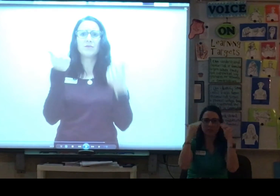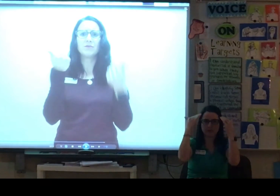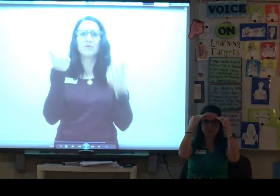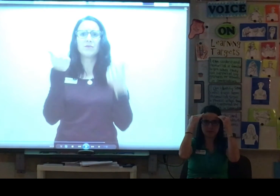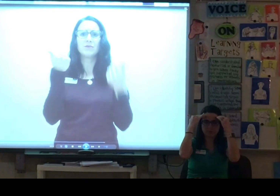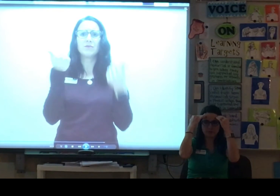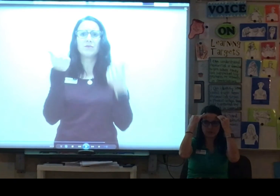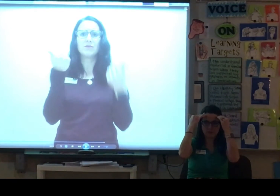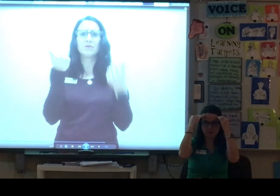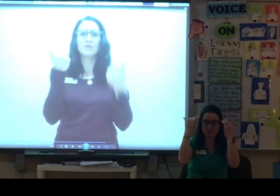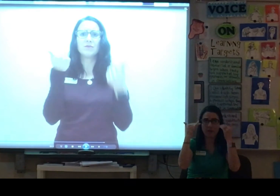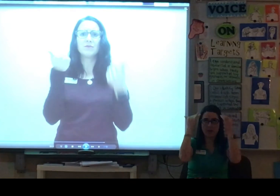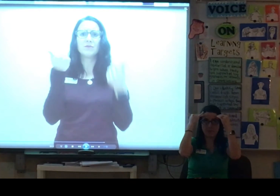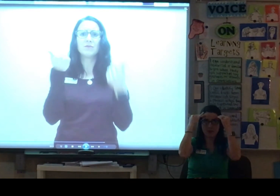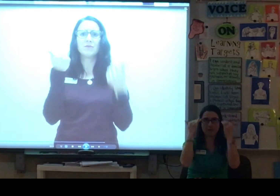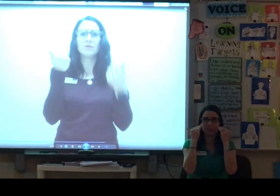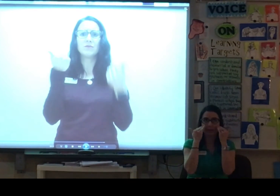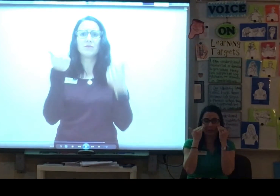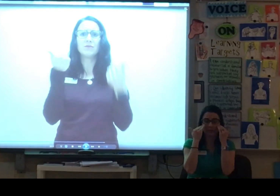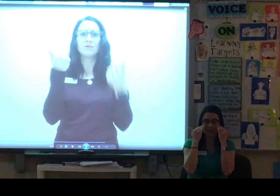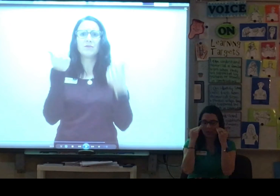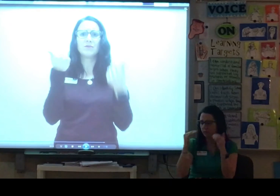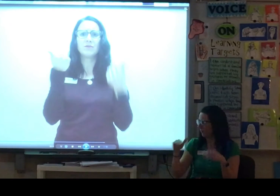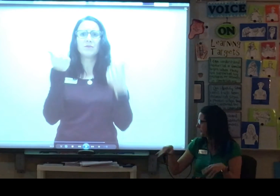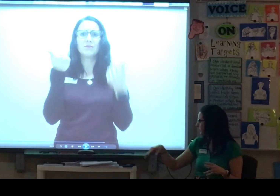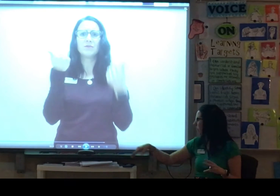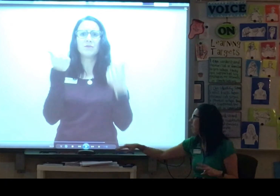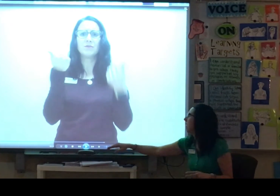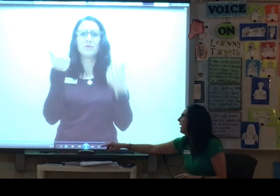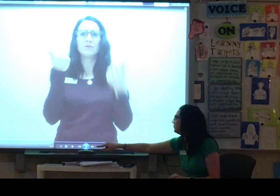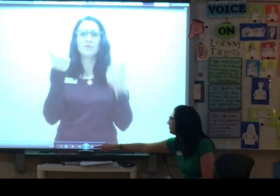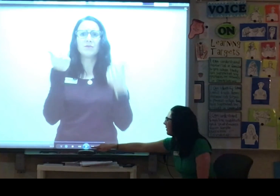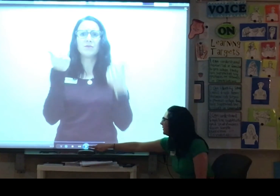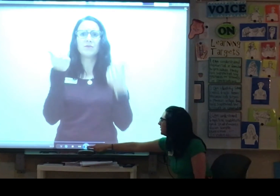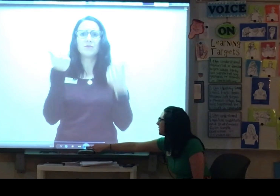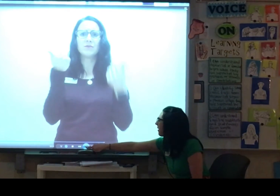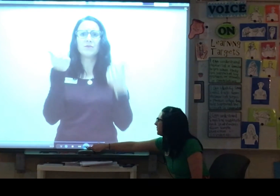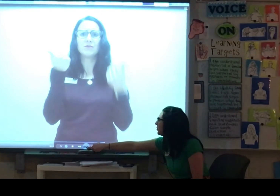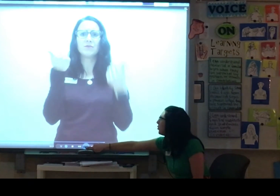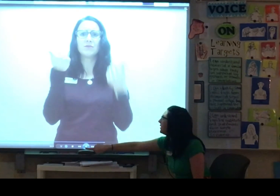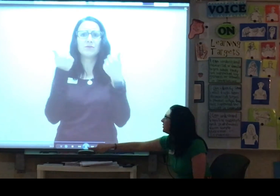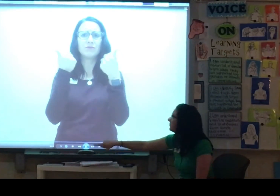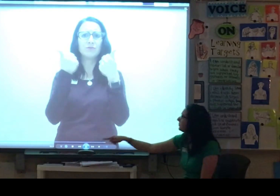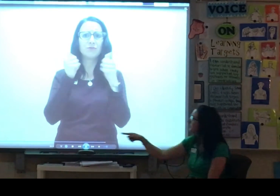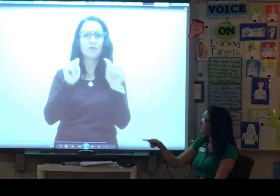and sometimes you see it, up here, and sometimes you see it down here. Alright? Good question.